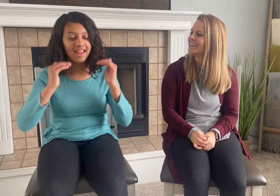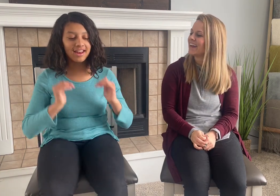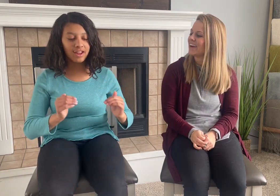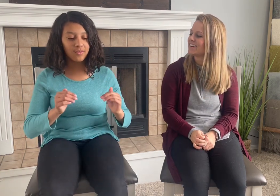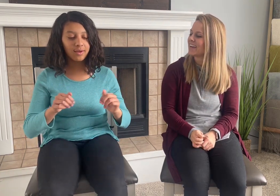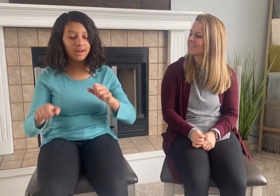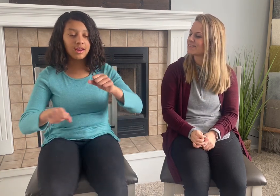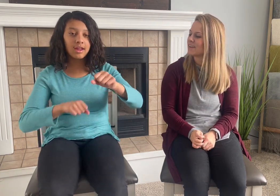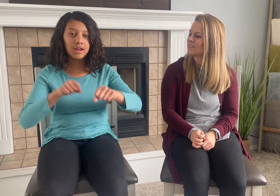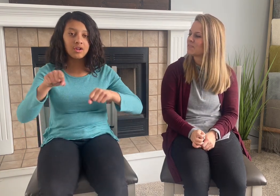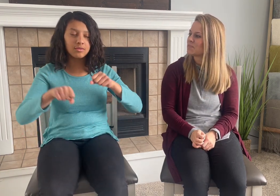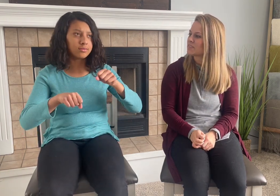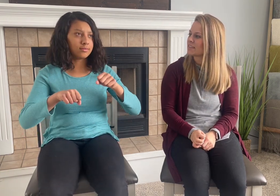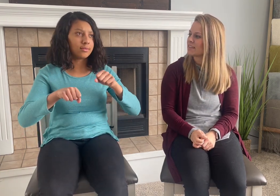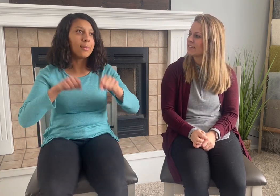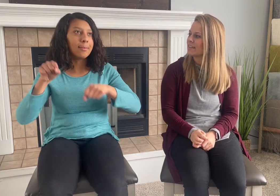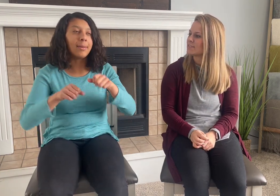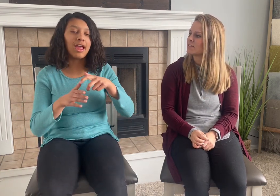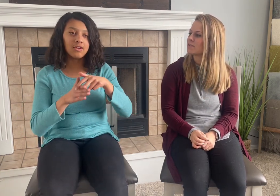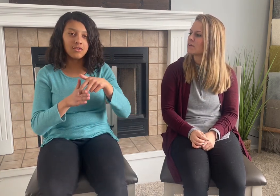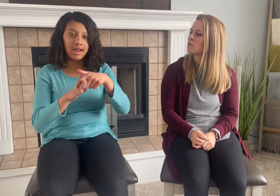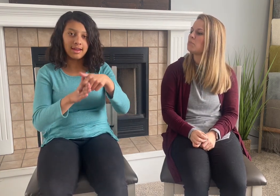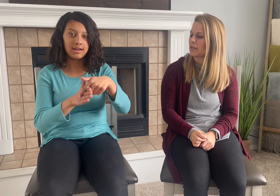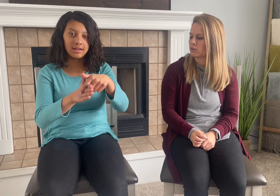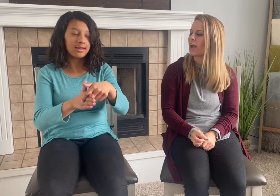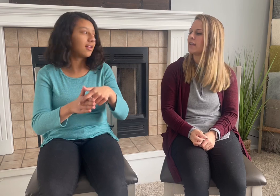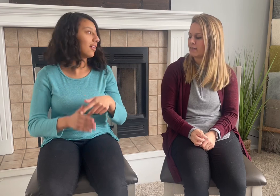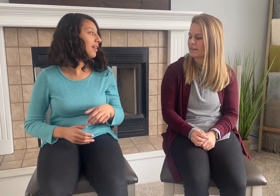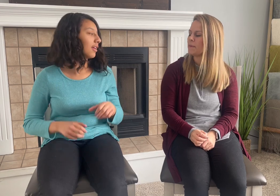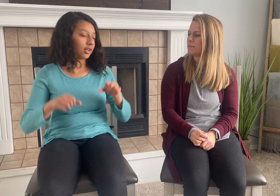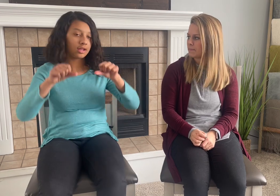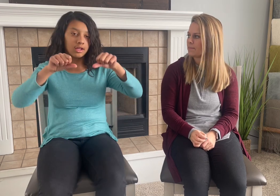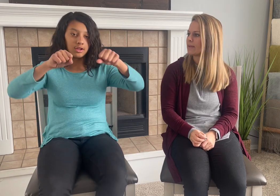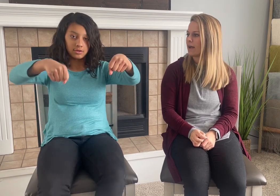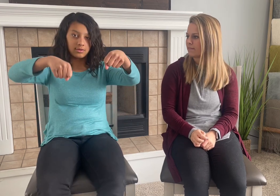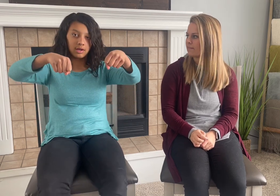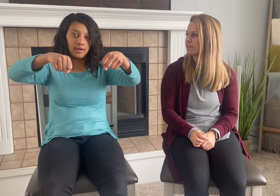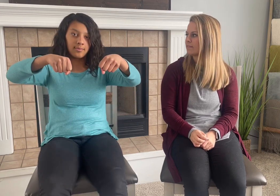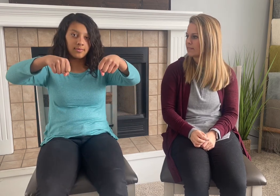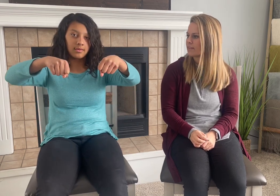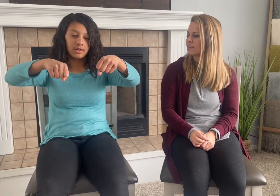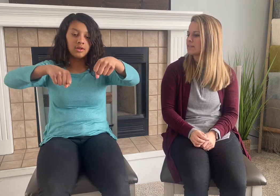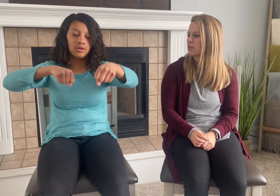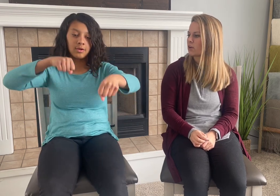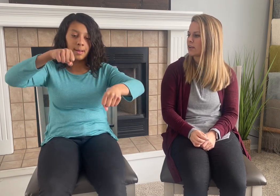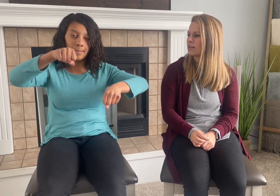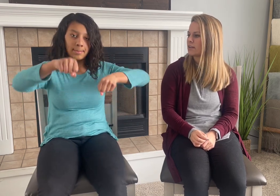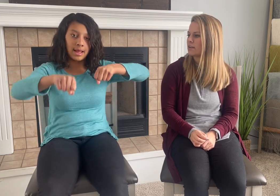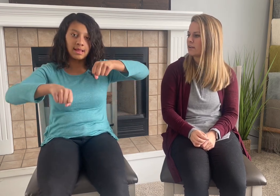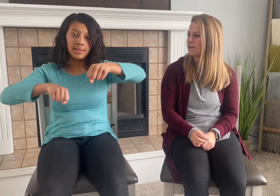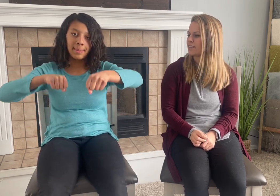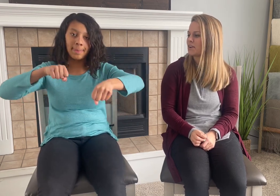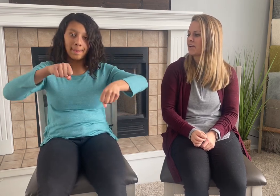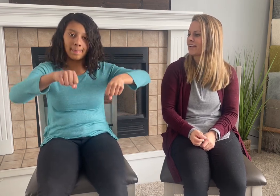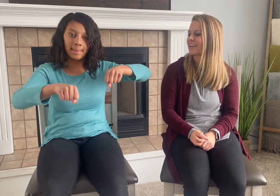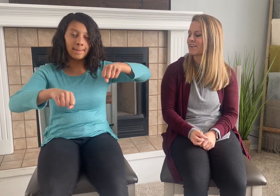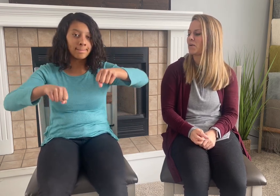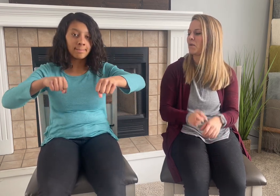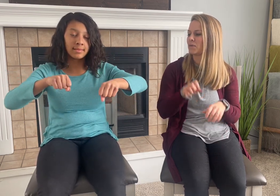Our next one is bike ride. Yep. Yeah. So you're gonna, you're gonna hold